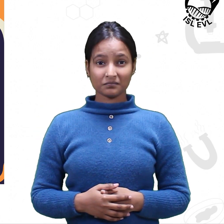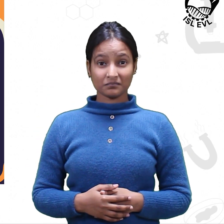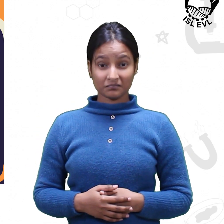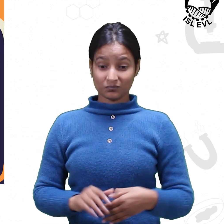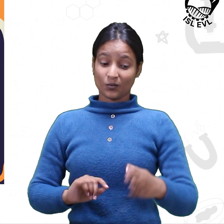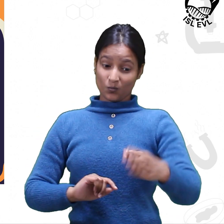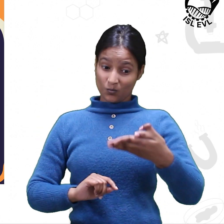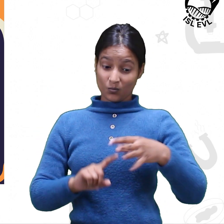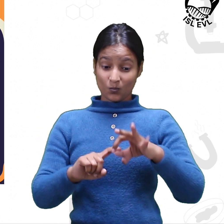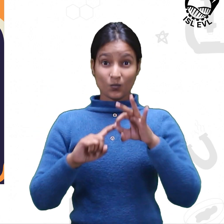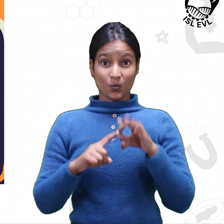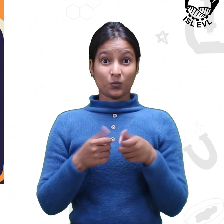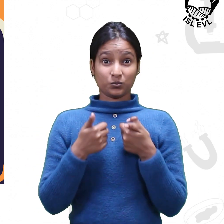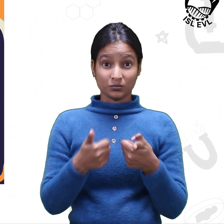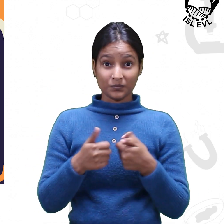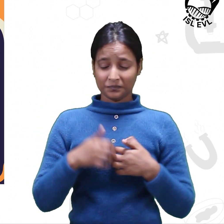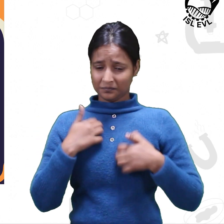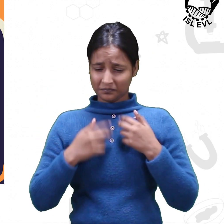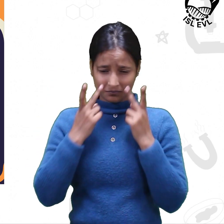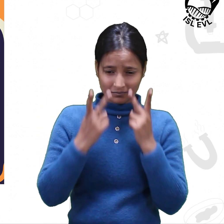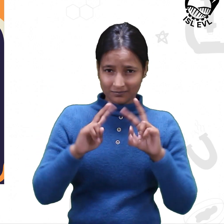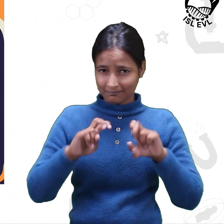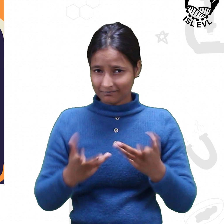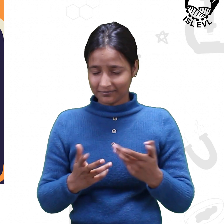Such an interesting question. Let's find out.